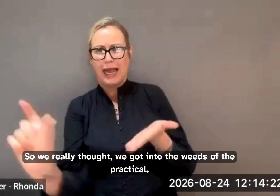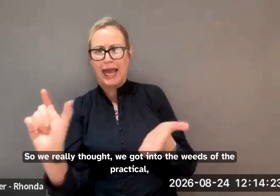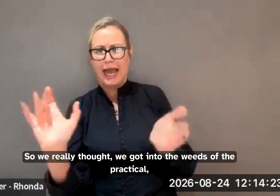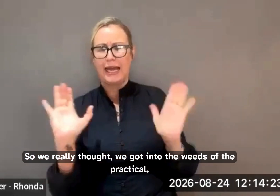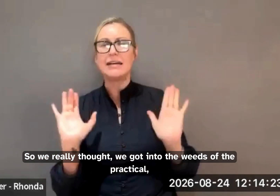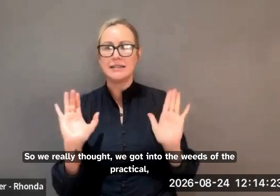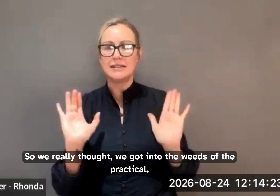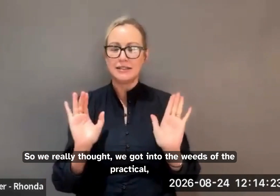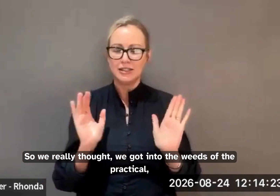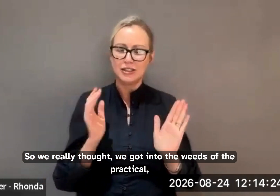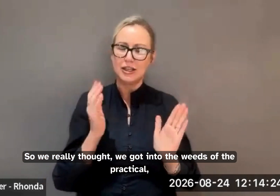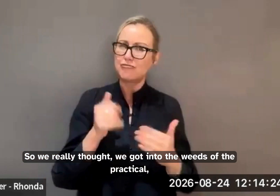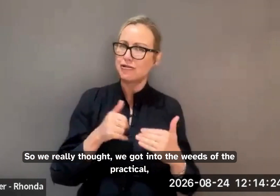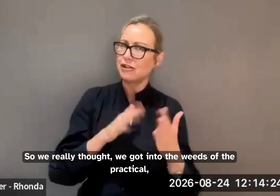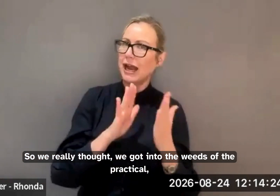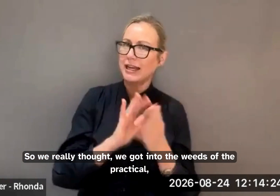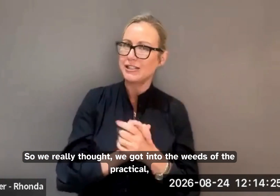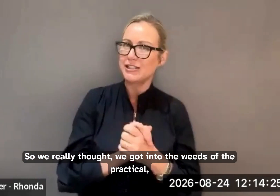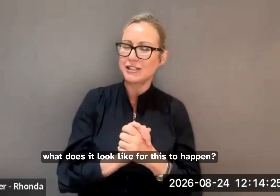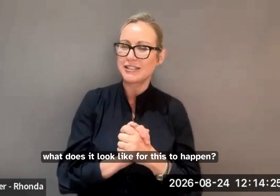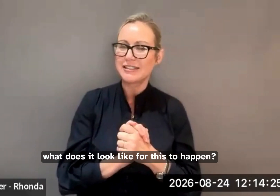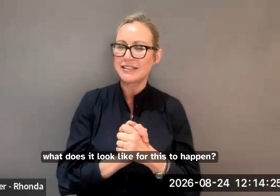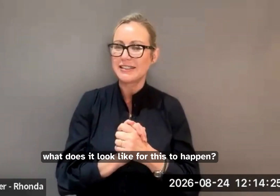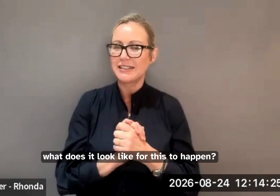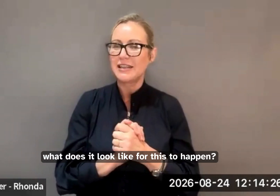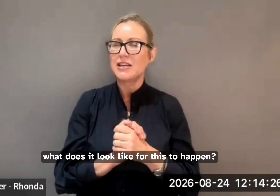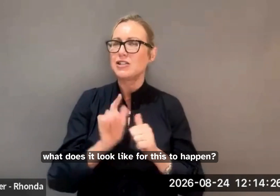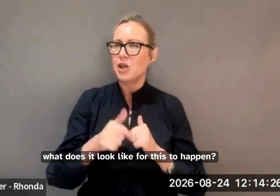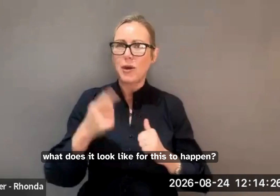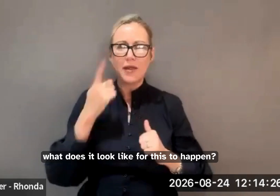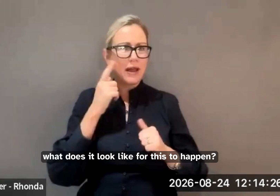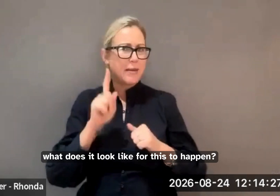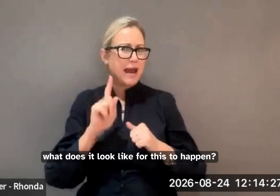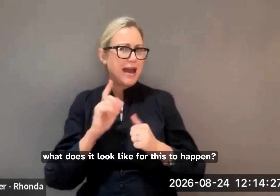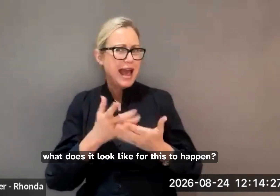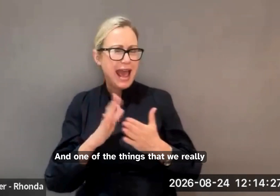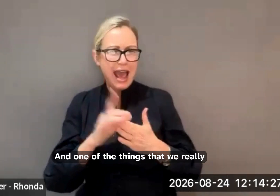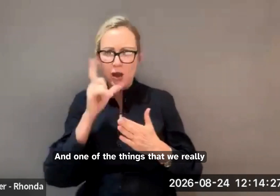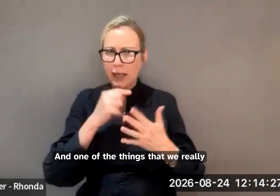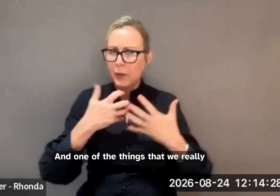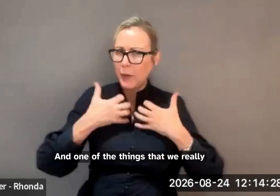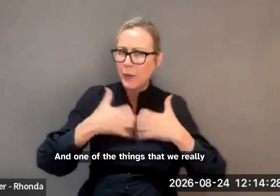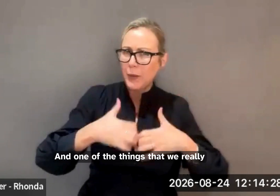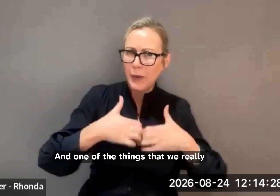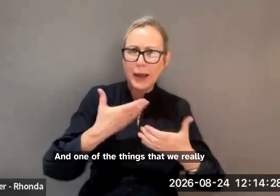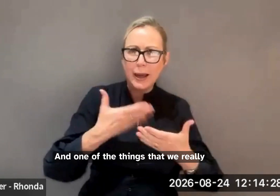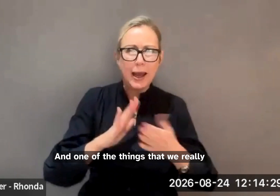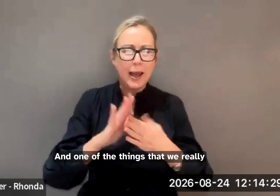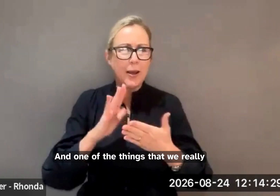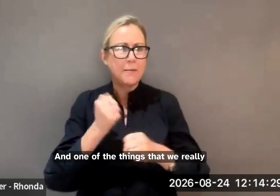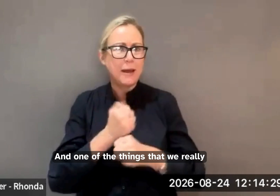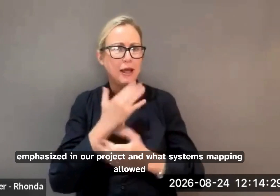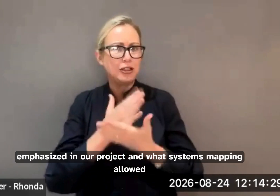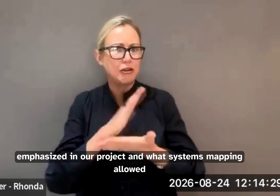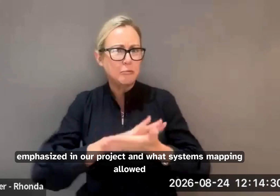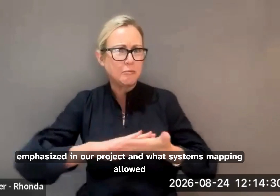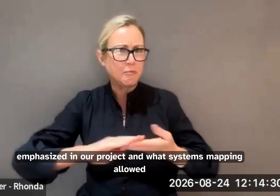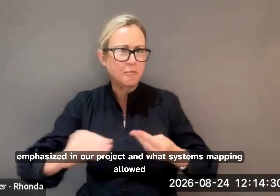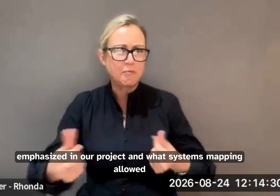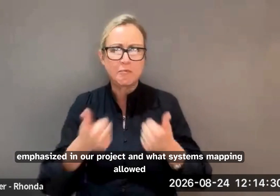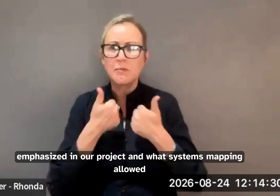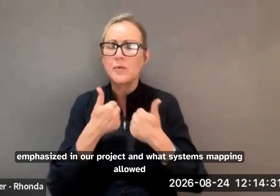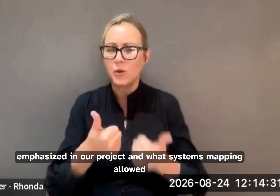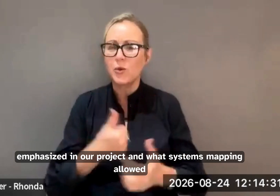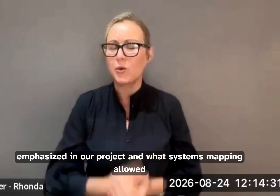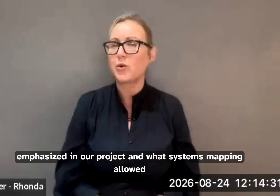really thought, we got into the weeds of the practical, what does it look like for this to happen? And one of the things that we really emphasized